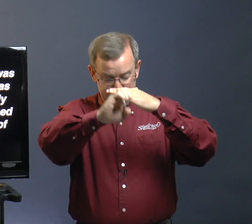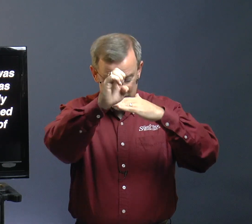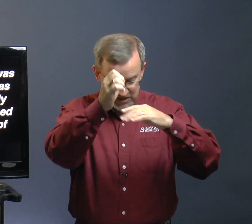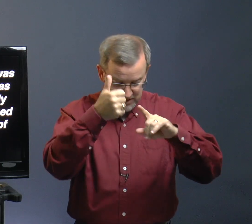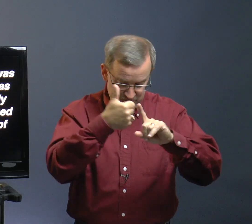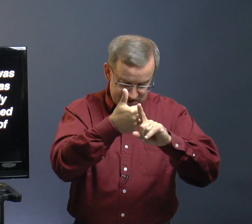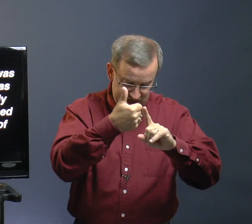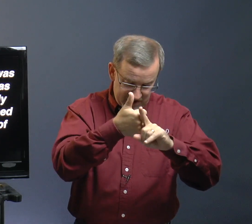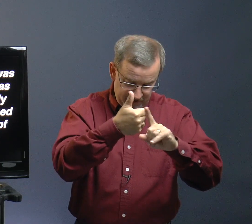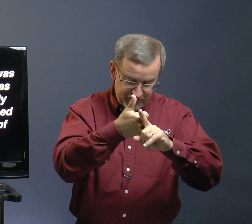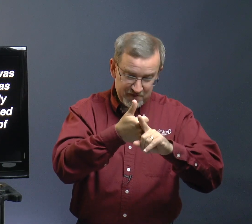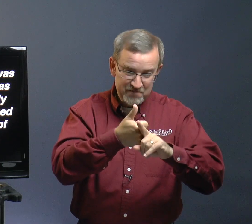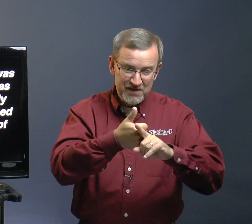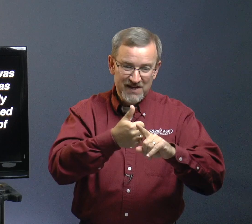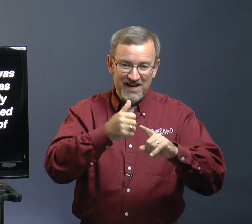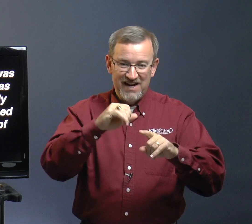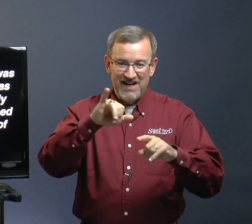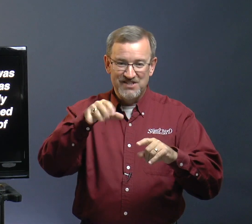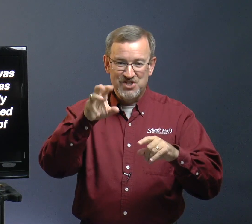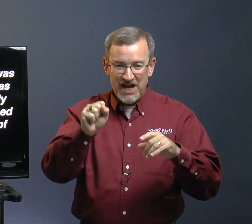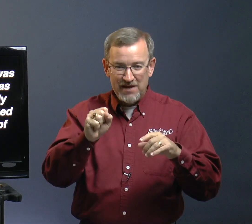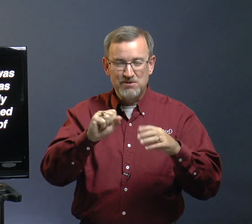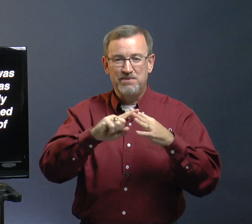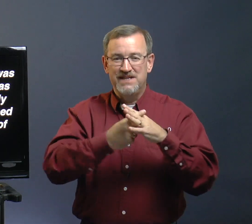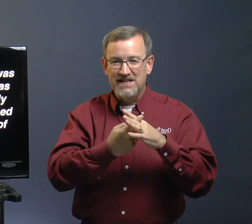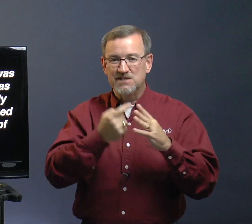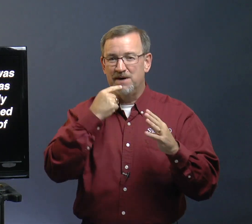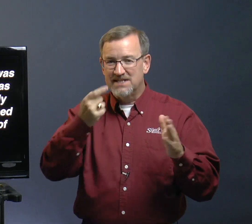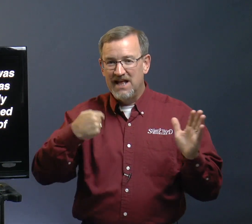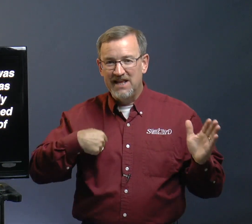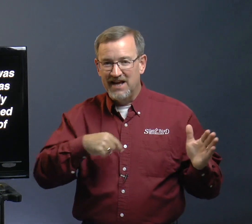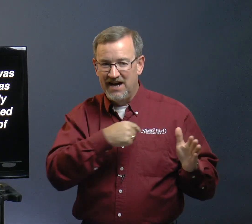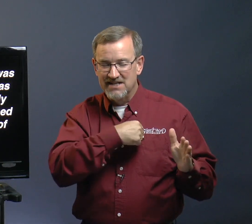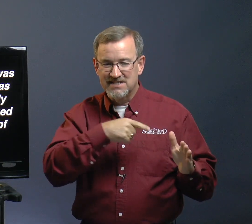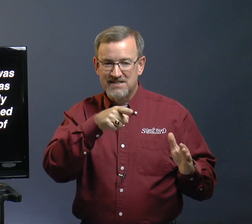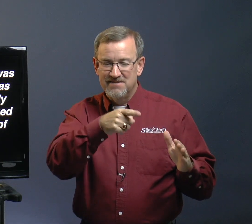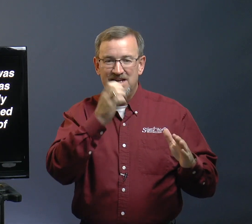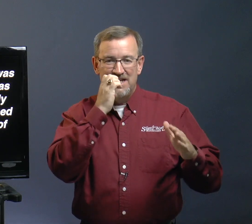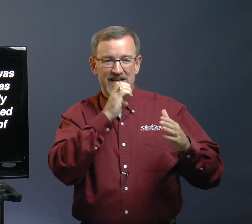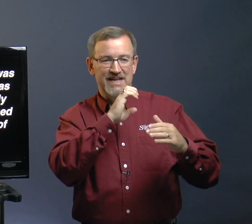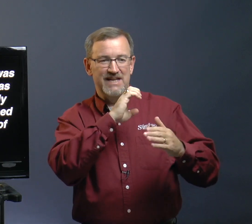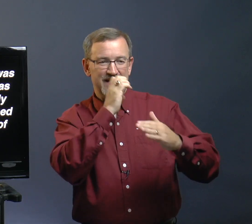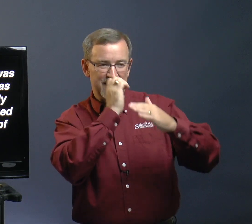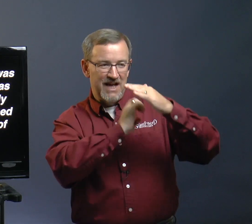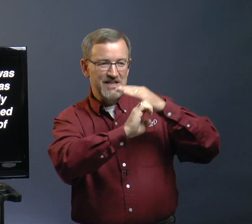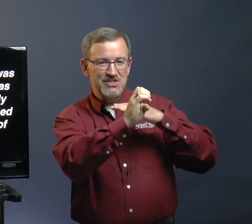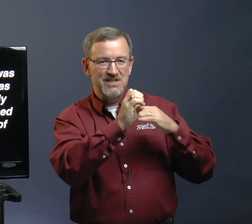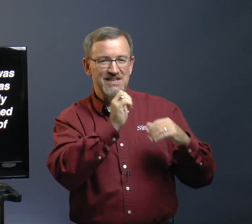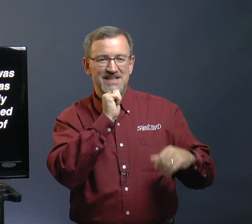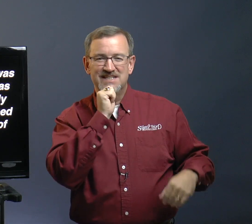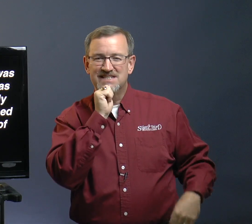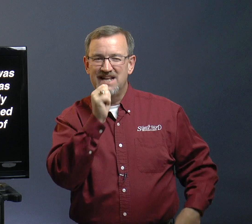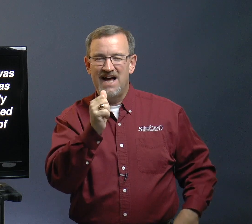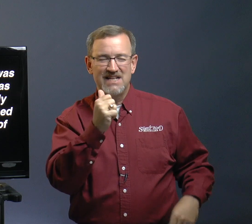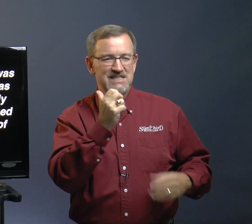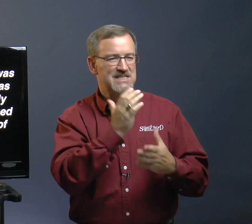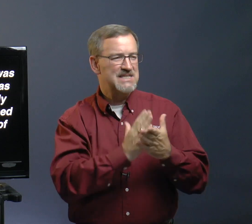Elijah himself, James begins by telling us, Elijah is not